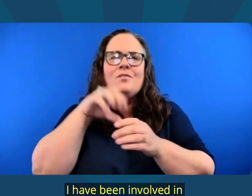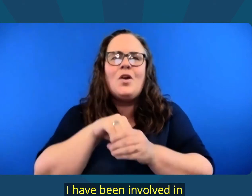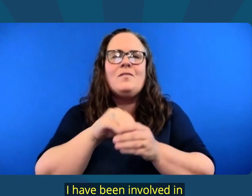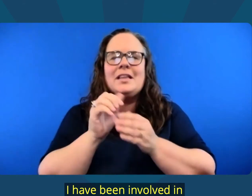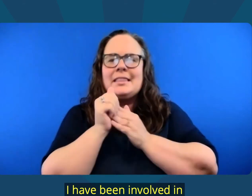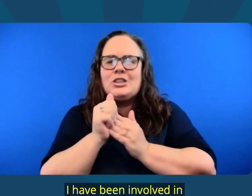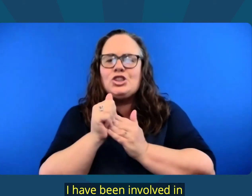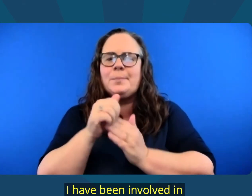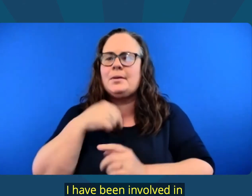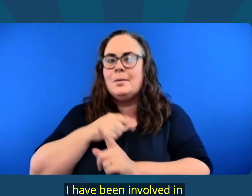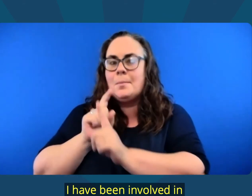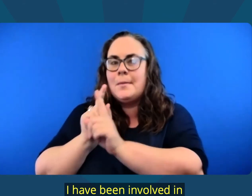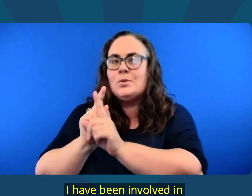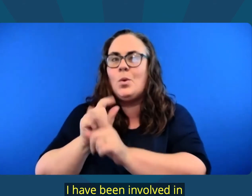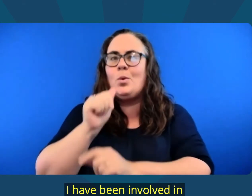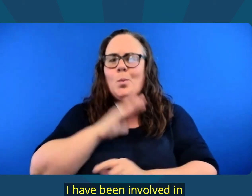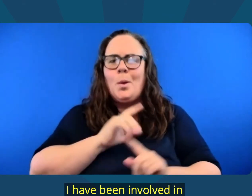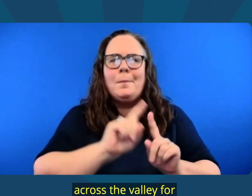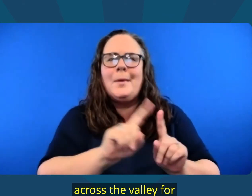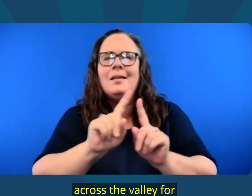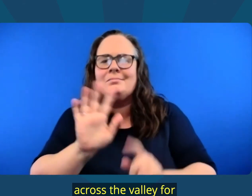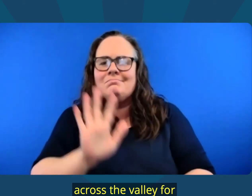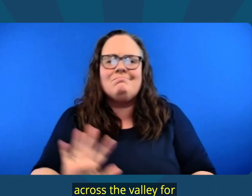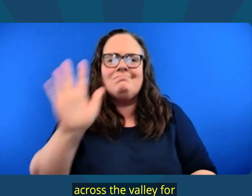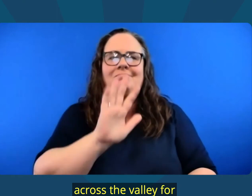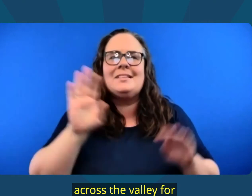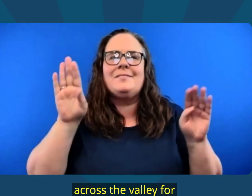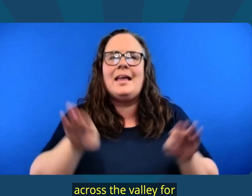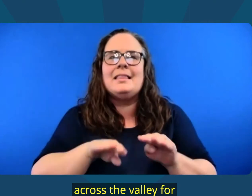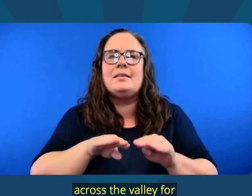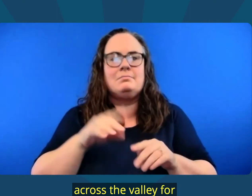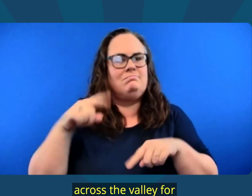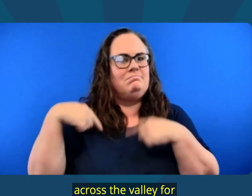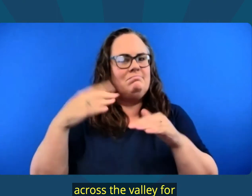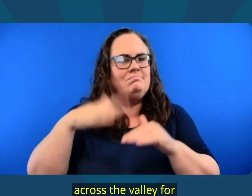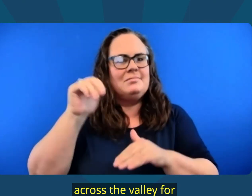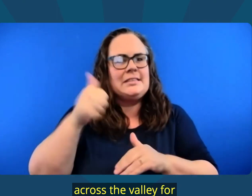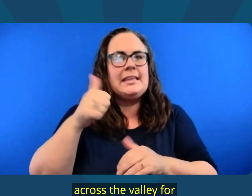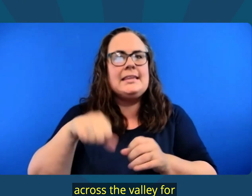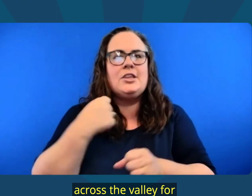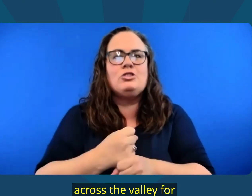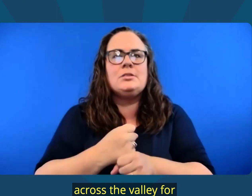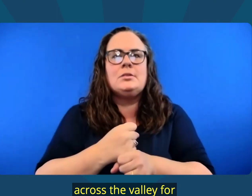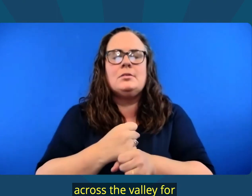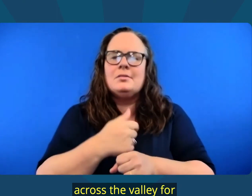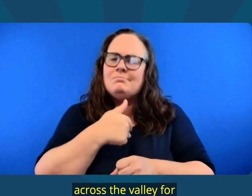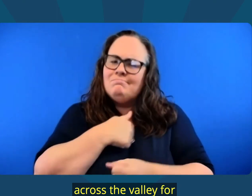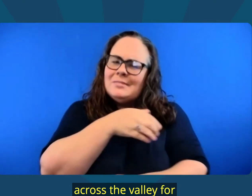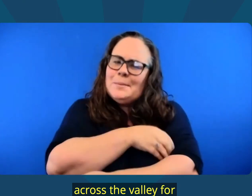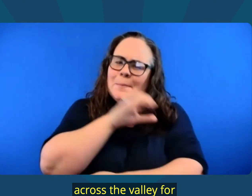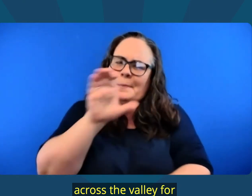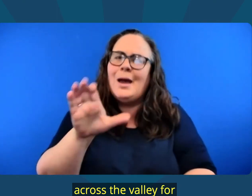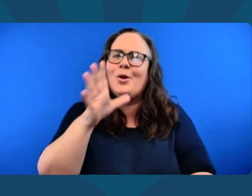I have been involved in leadership and mentoring women across the Valley for the last 10 plus years,